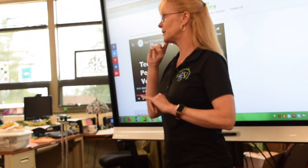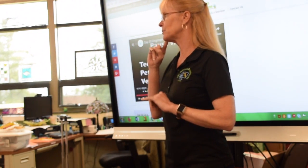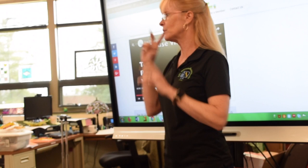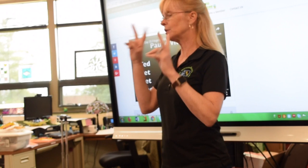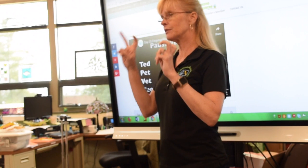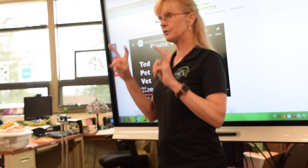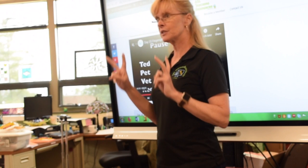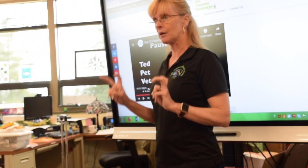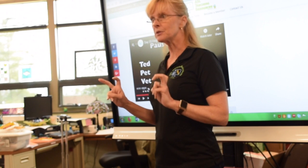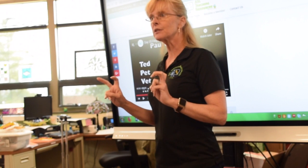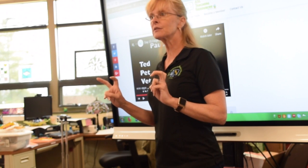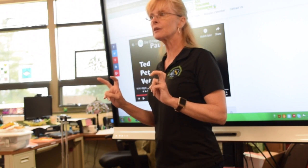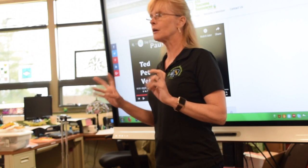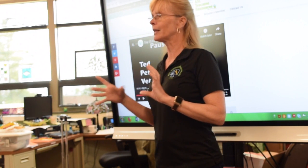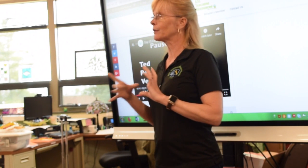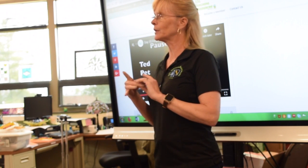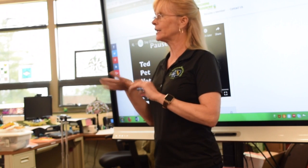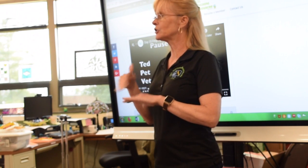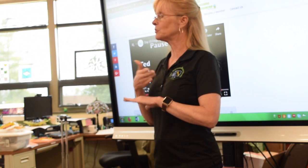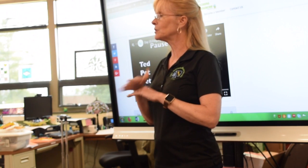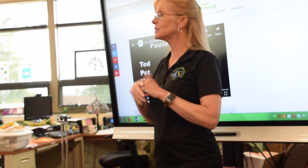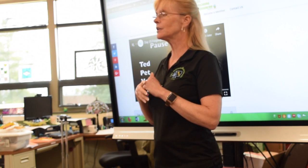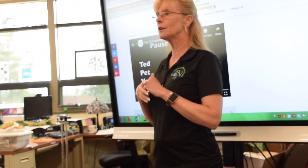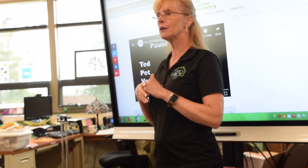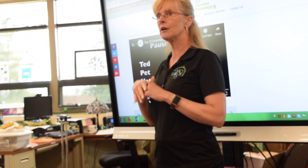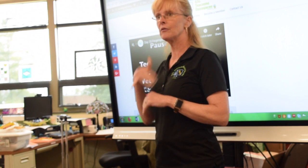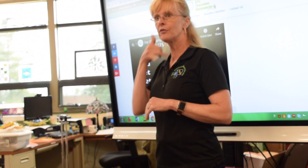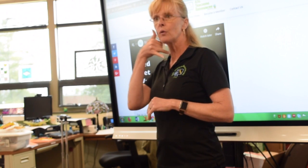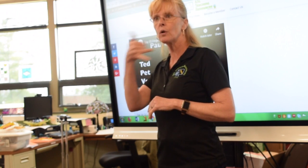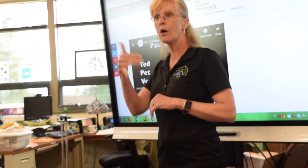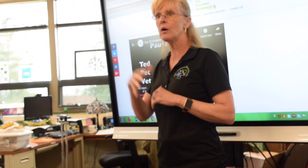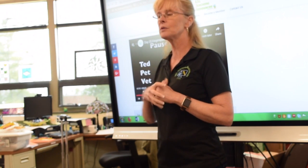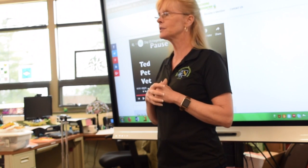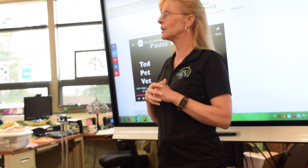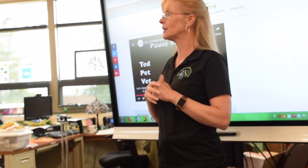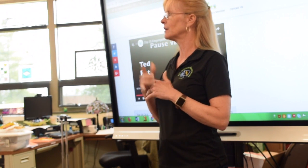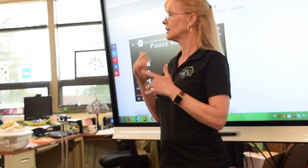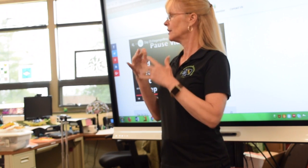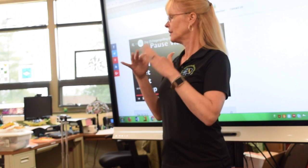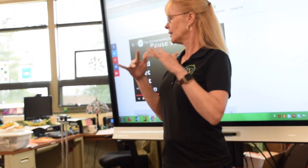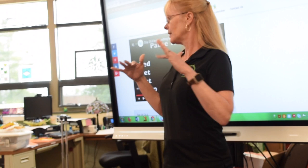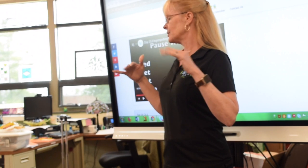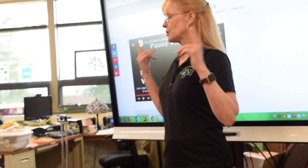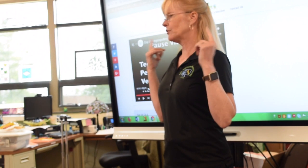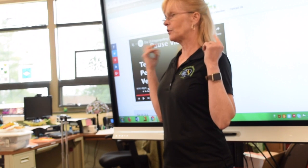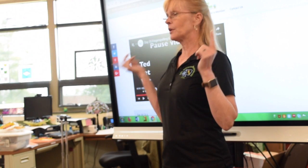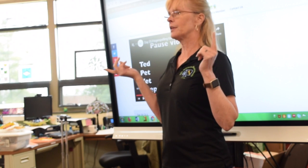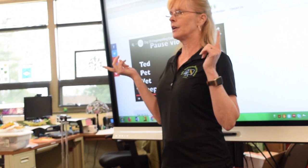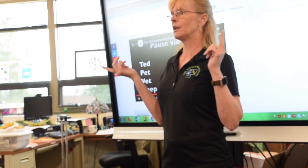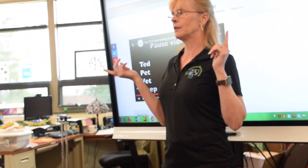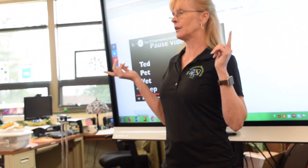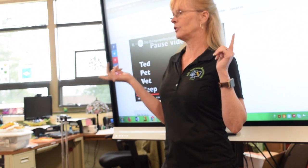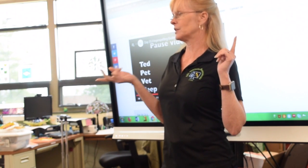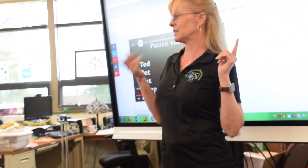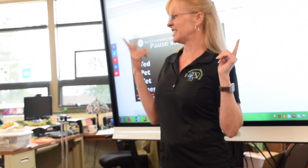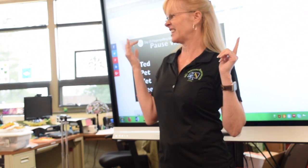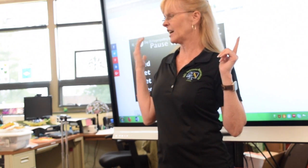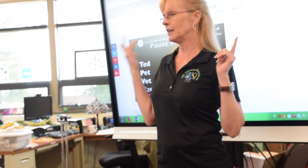people on different subjects, like related to music, phone calls, and so forth, and you get to see that in